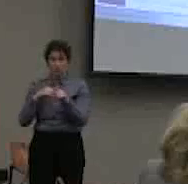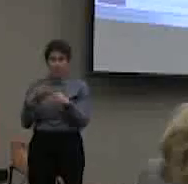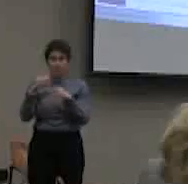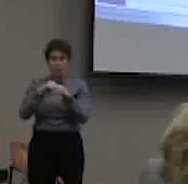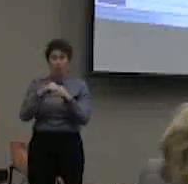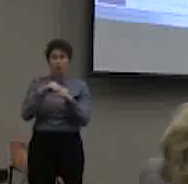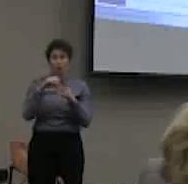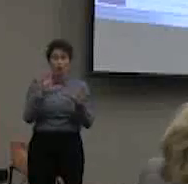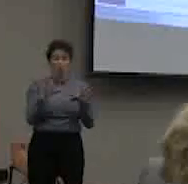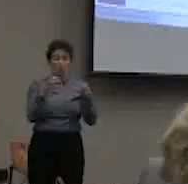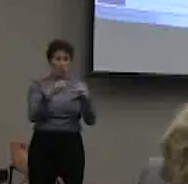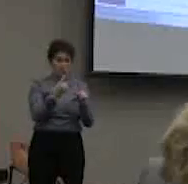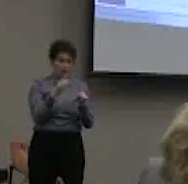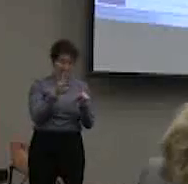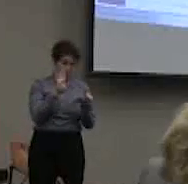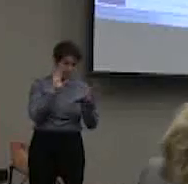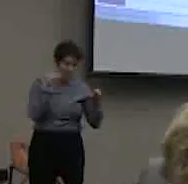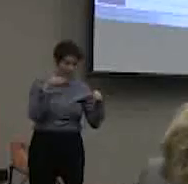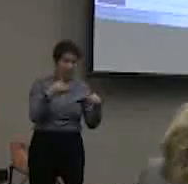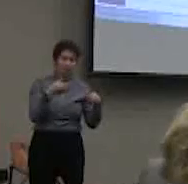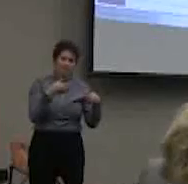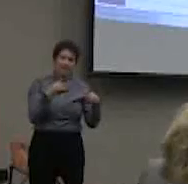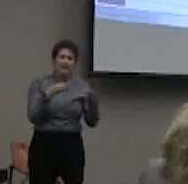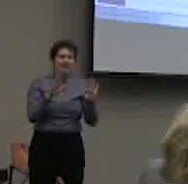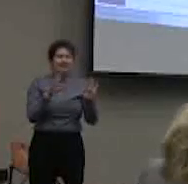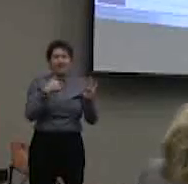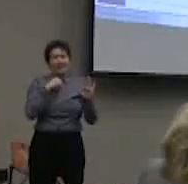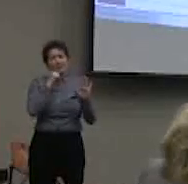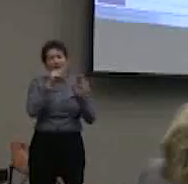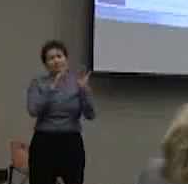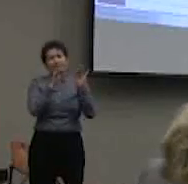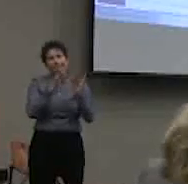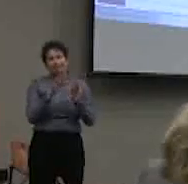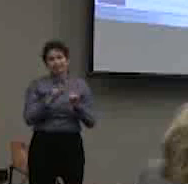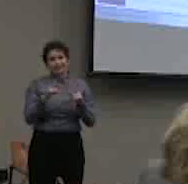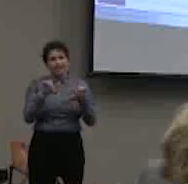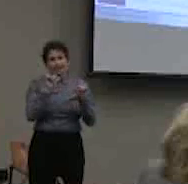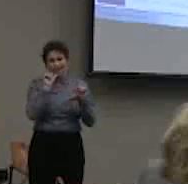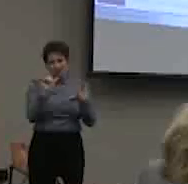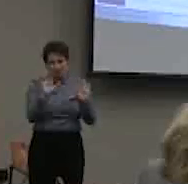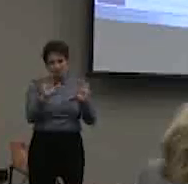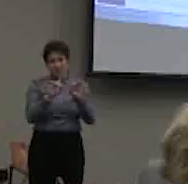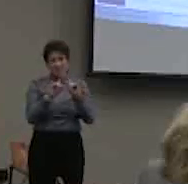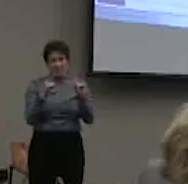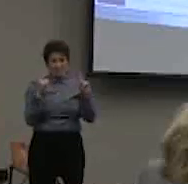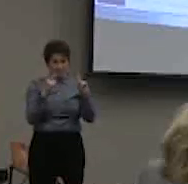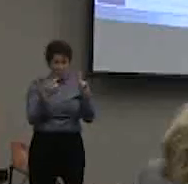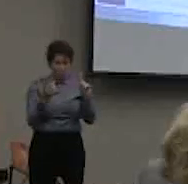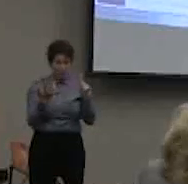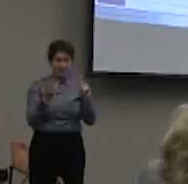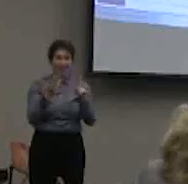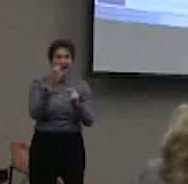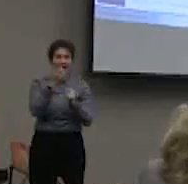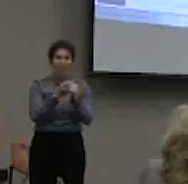cohort one, what they're focused on. And again, I'm not going to go through this slide, but the point is everybody is